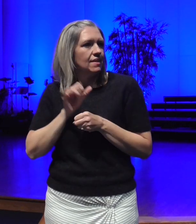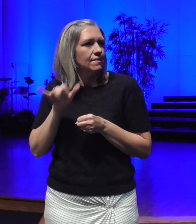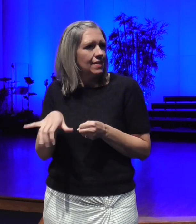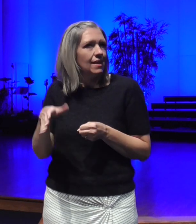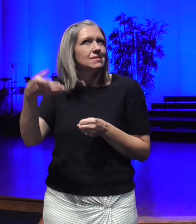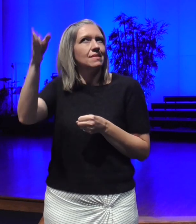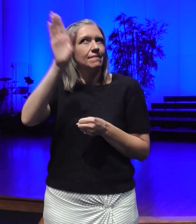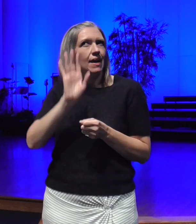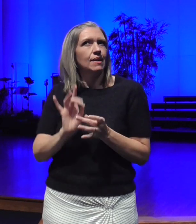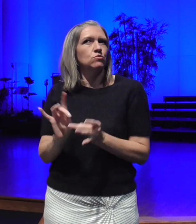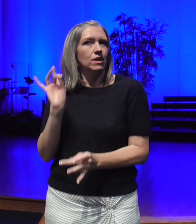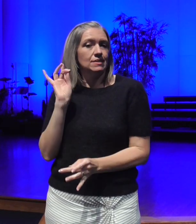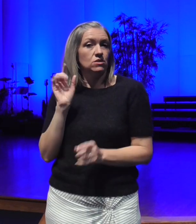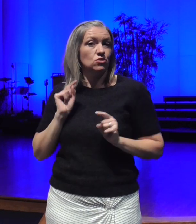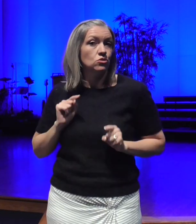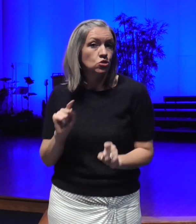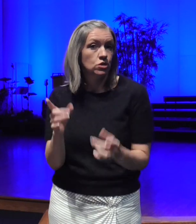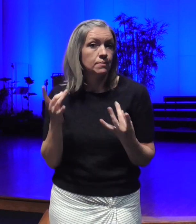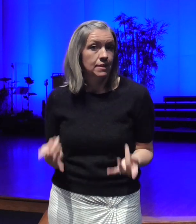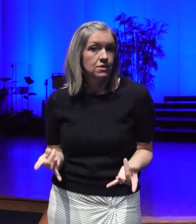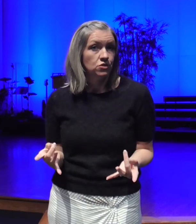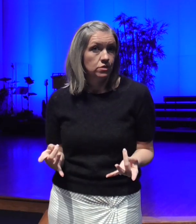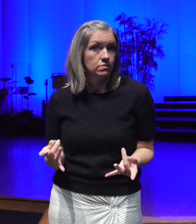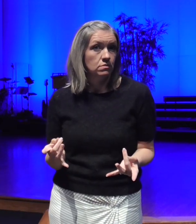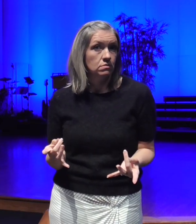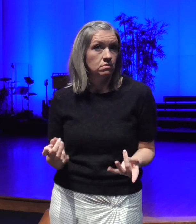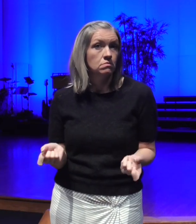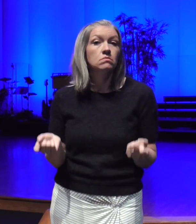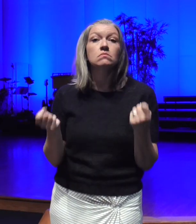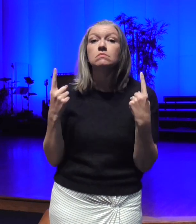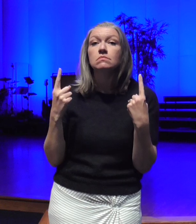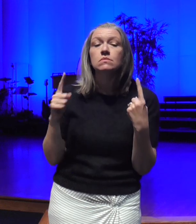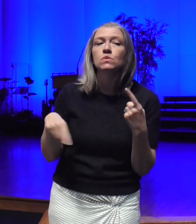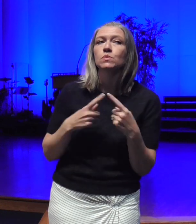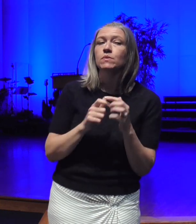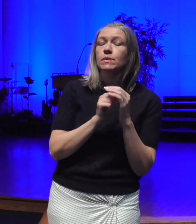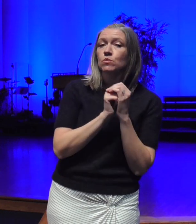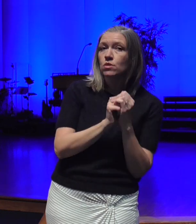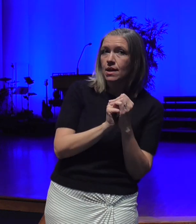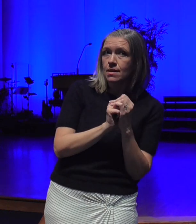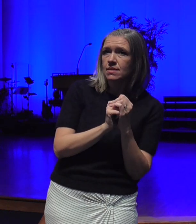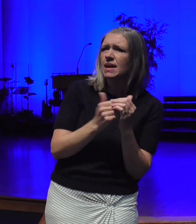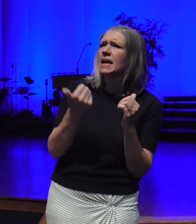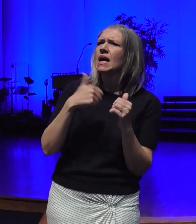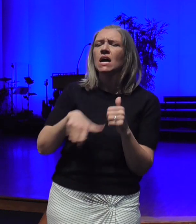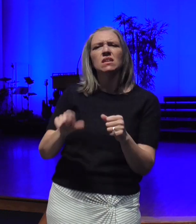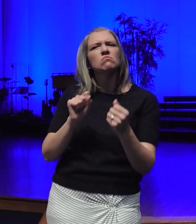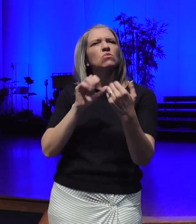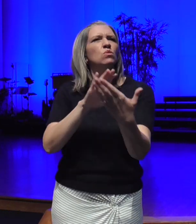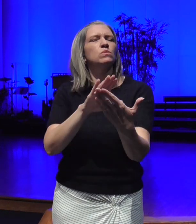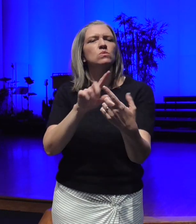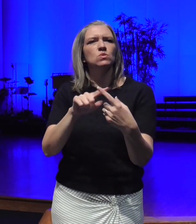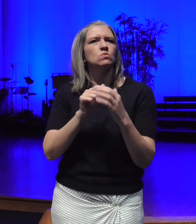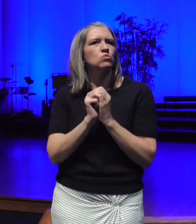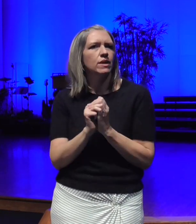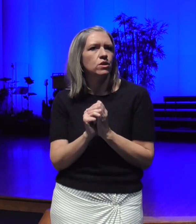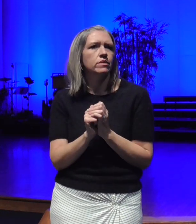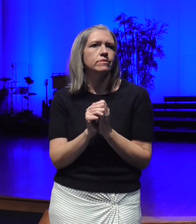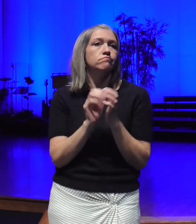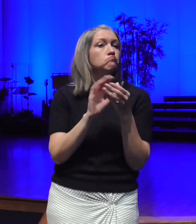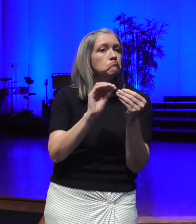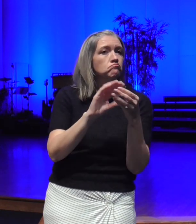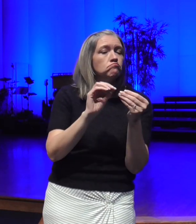divine presence in meditation. However, when we are praying, in any method that we are praying,